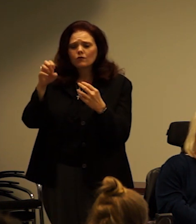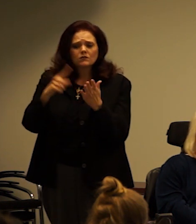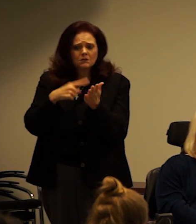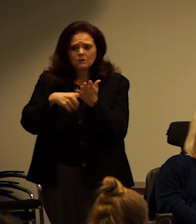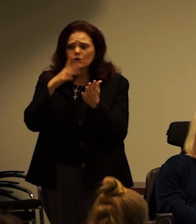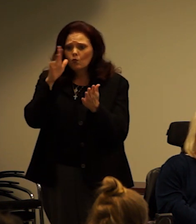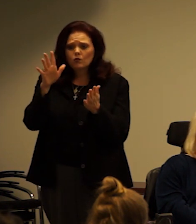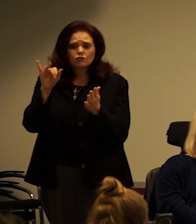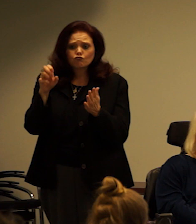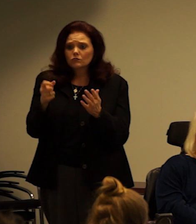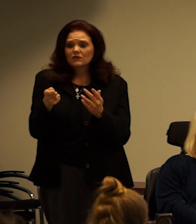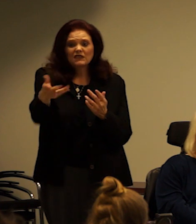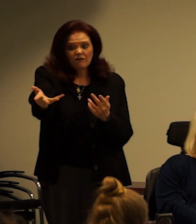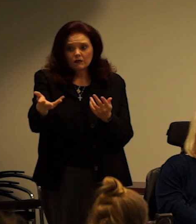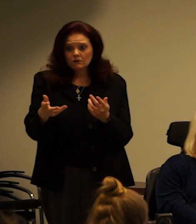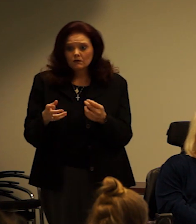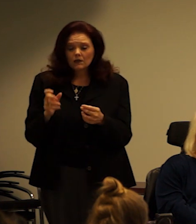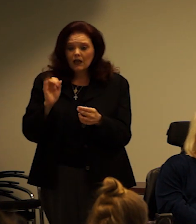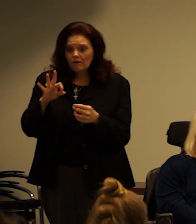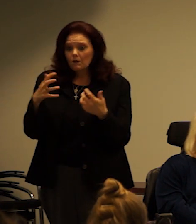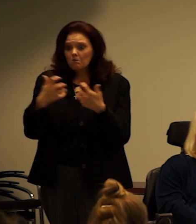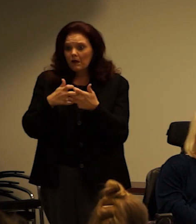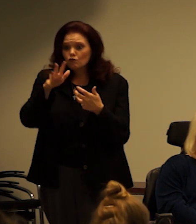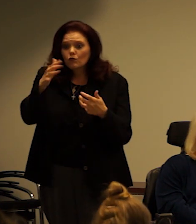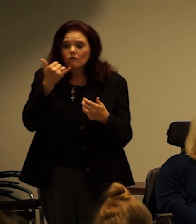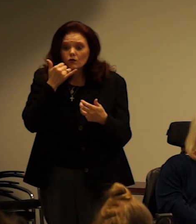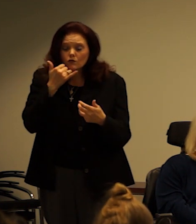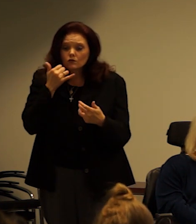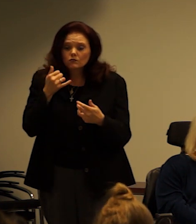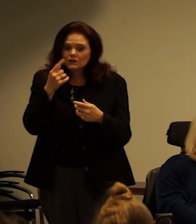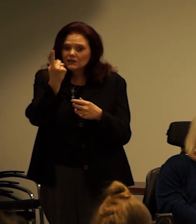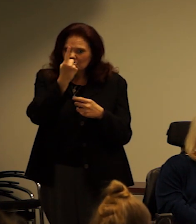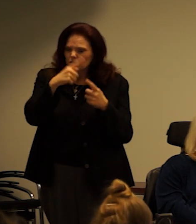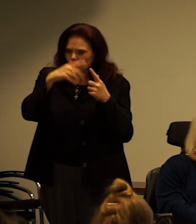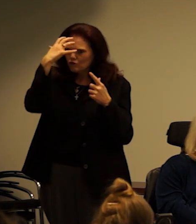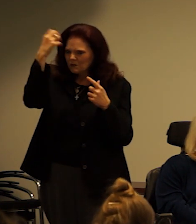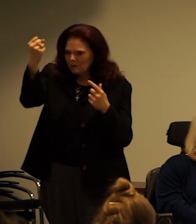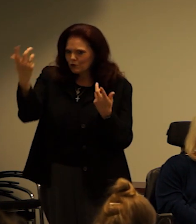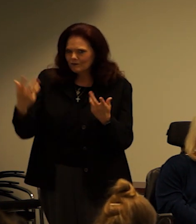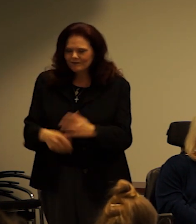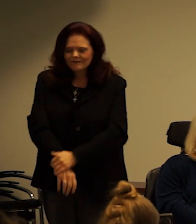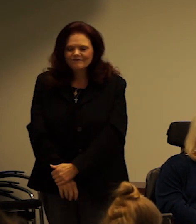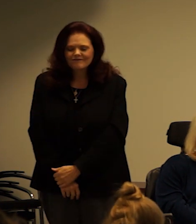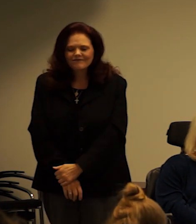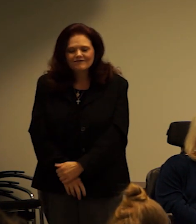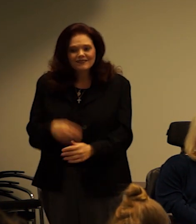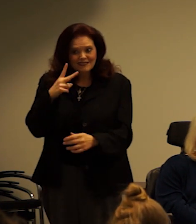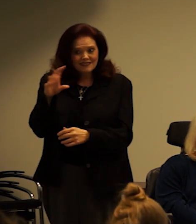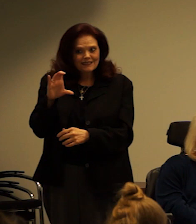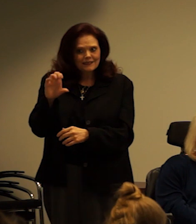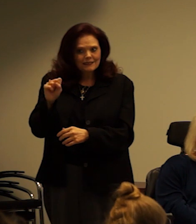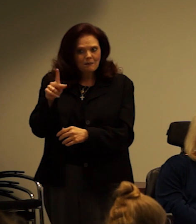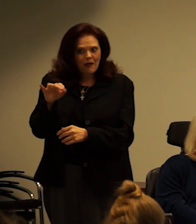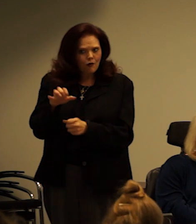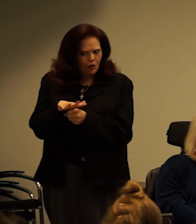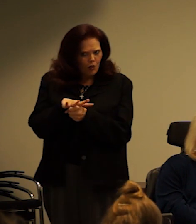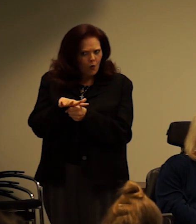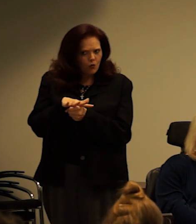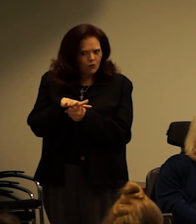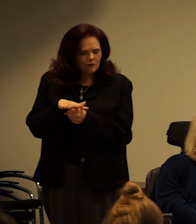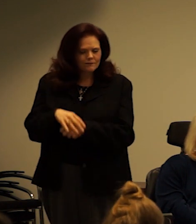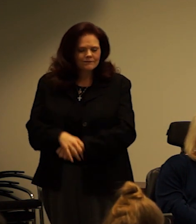give you one if they have one built in your phone. Great. Something to remember. Ceasefire. Local. Okay. All right.